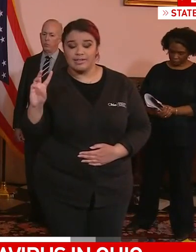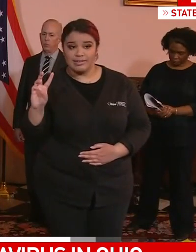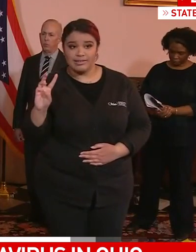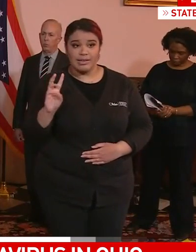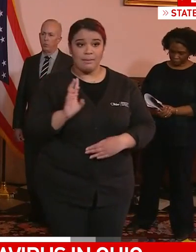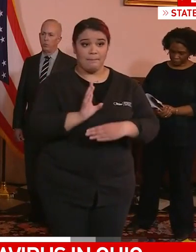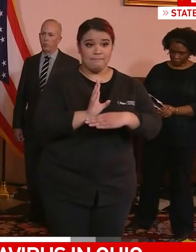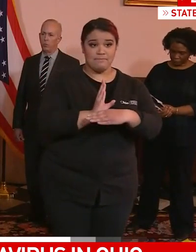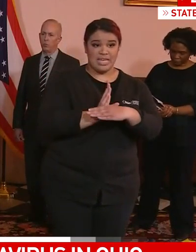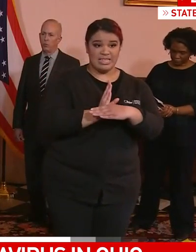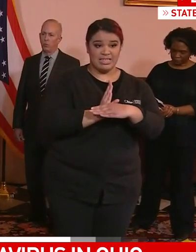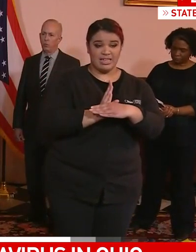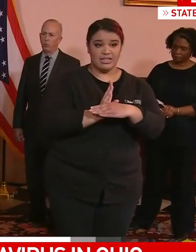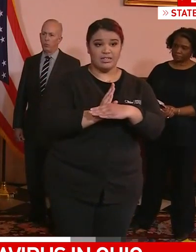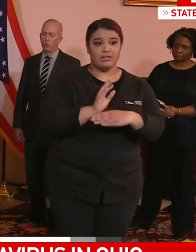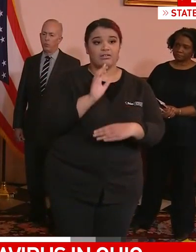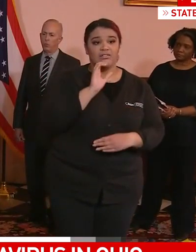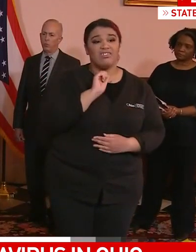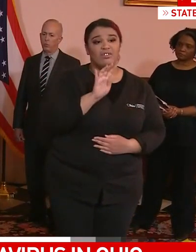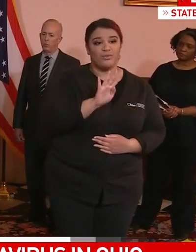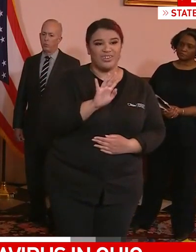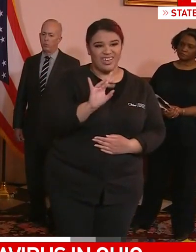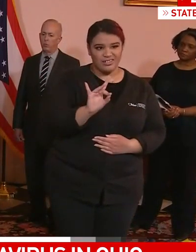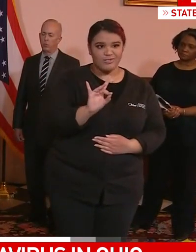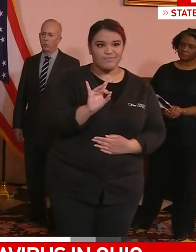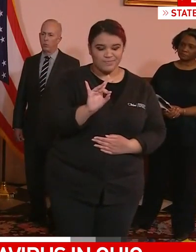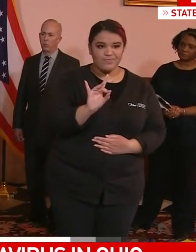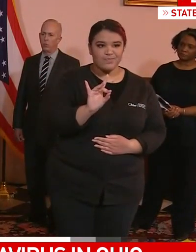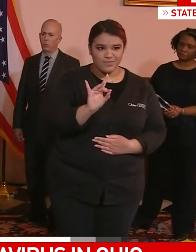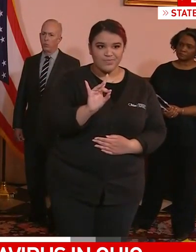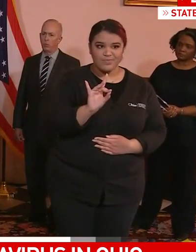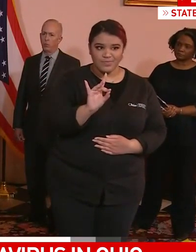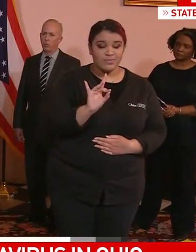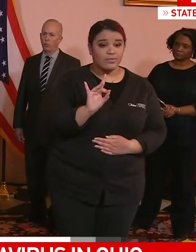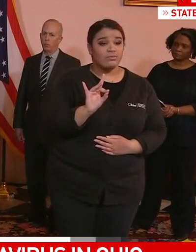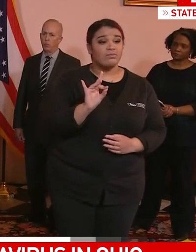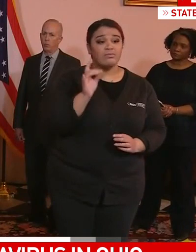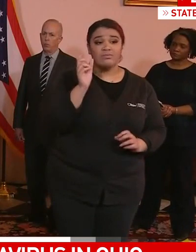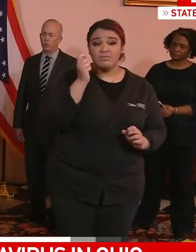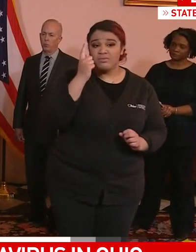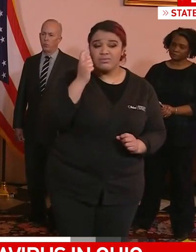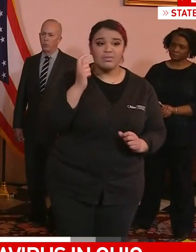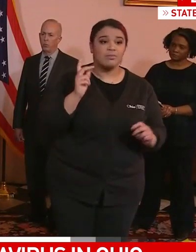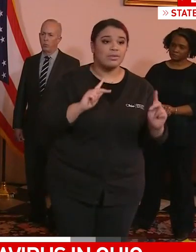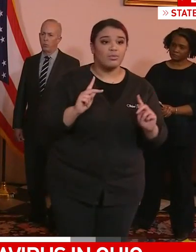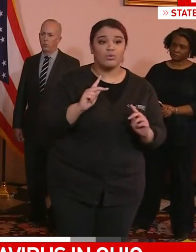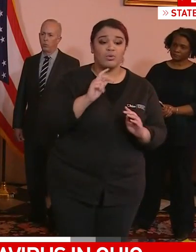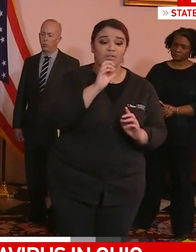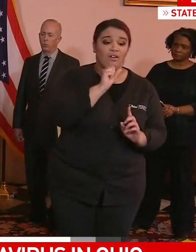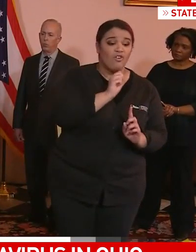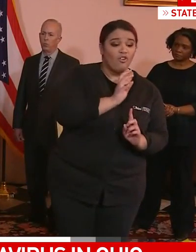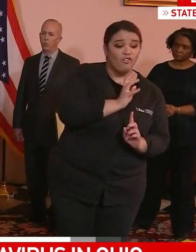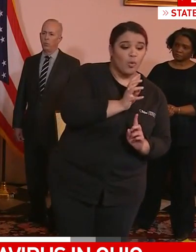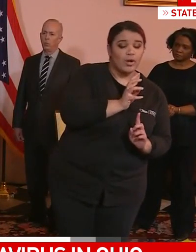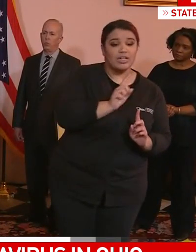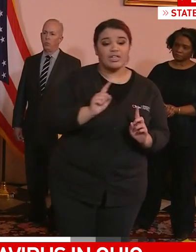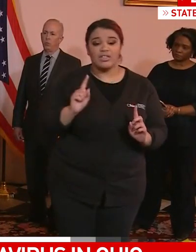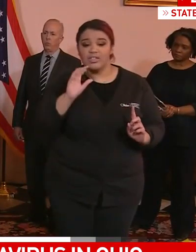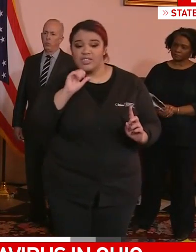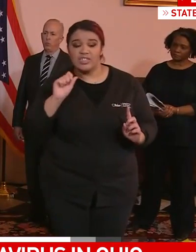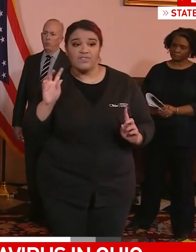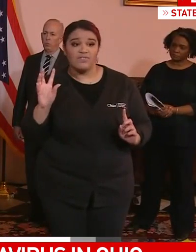median age of 48. And we know that even in 40 to 50-year-olds, the case fatality rate can be